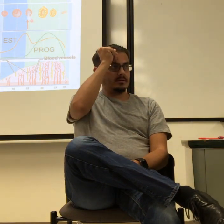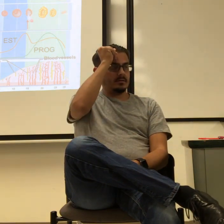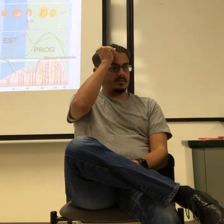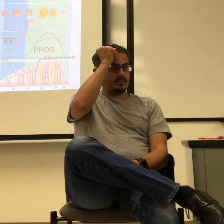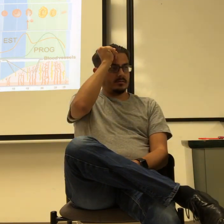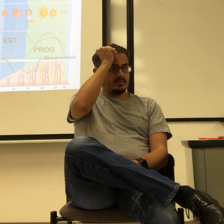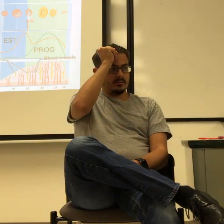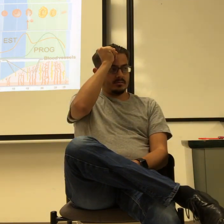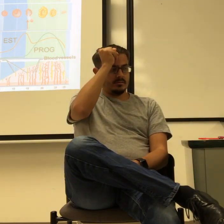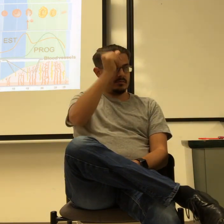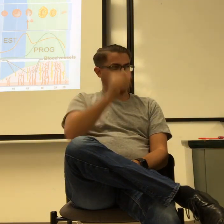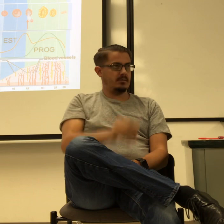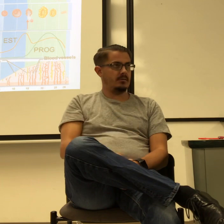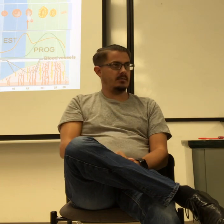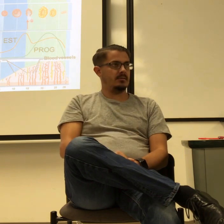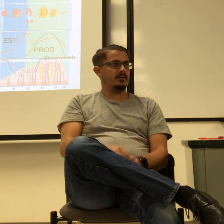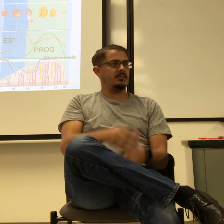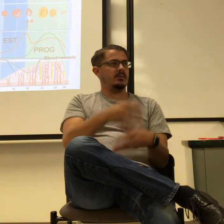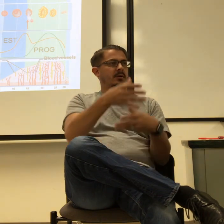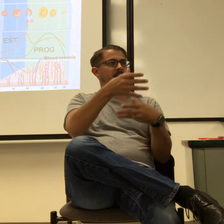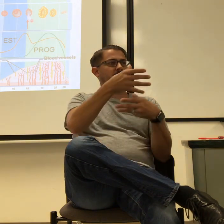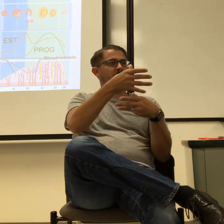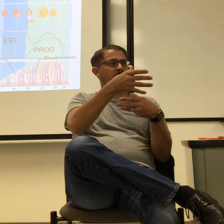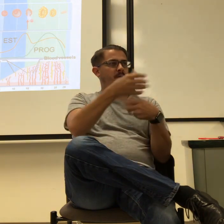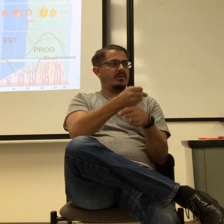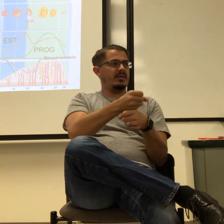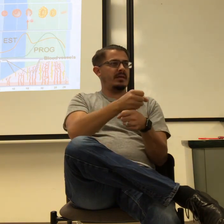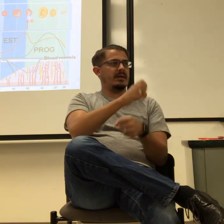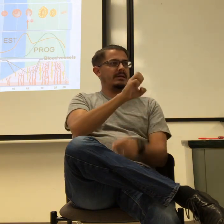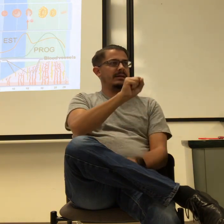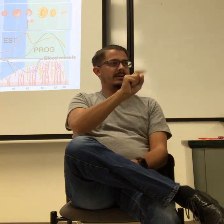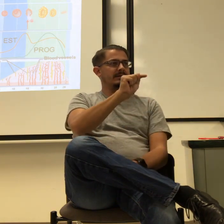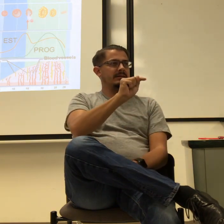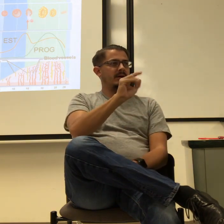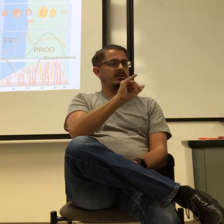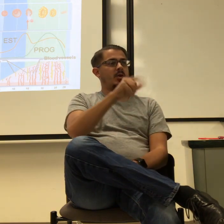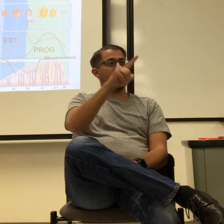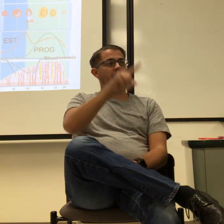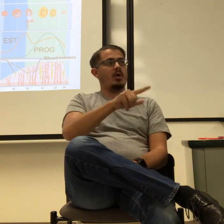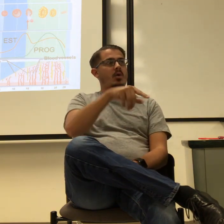I abbreviate that EST sometimes. And you also have low progesterone,